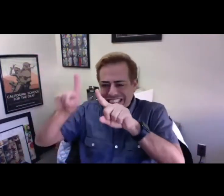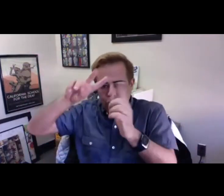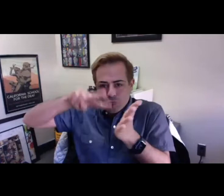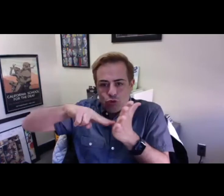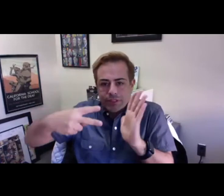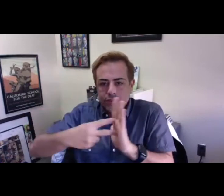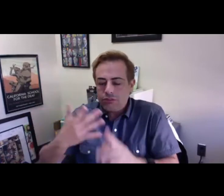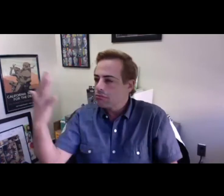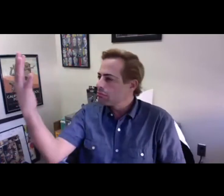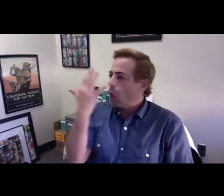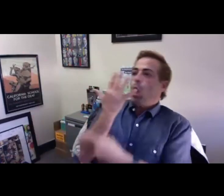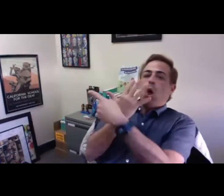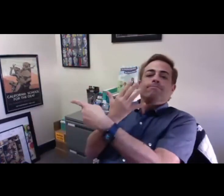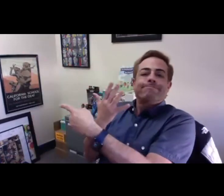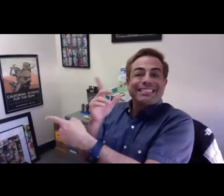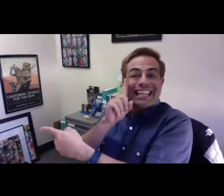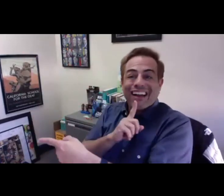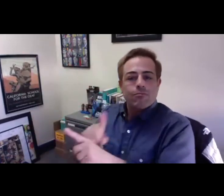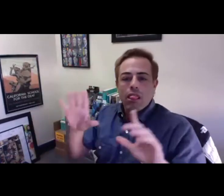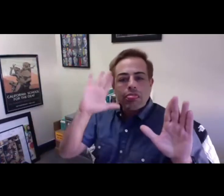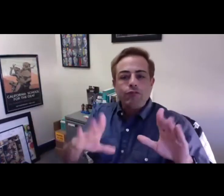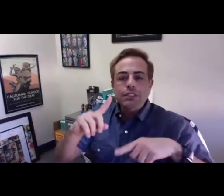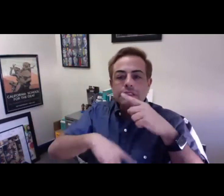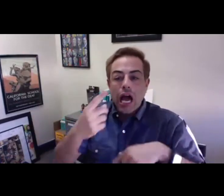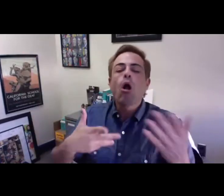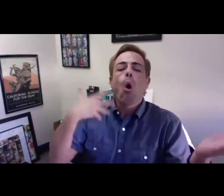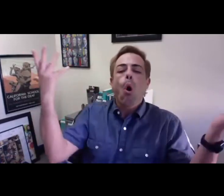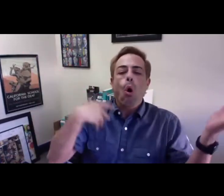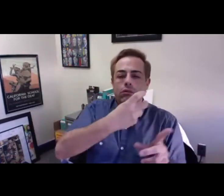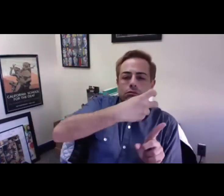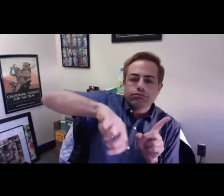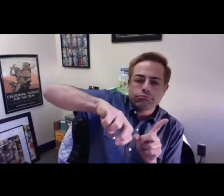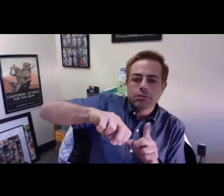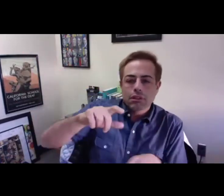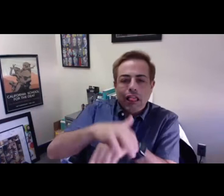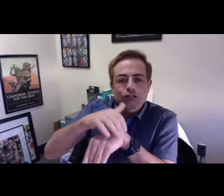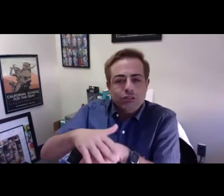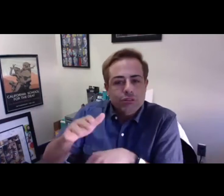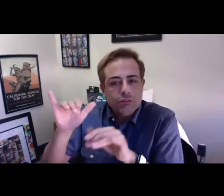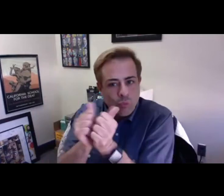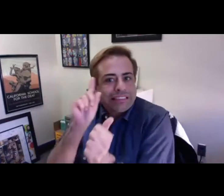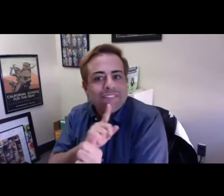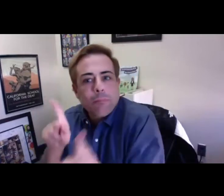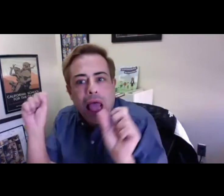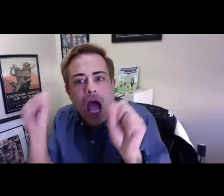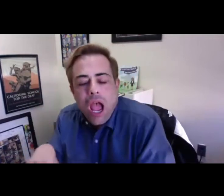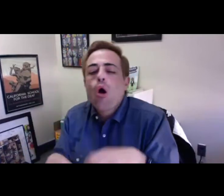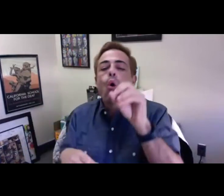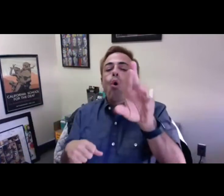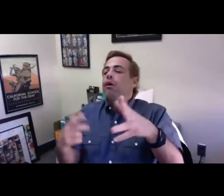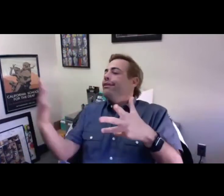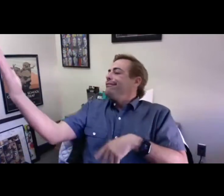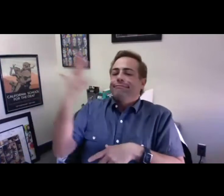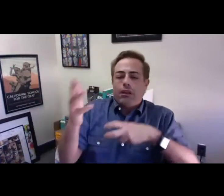written, spoken, signed. Different languages serve different purposes. Maybe if it's a deaf person who has never signed, you might